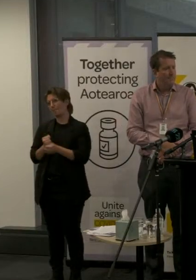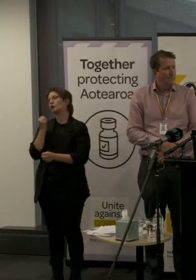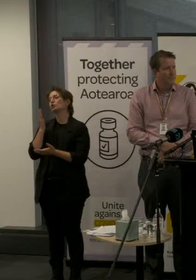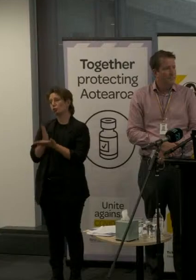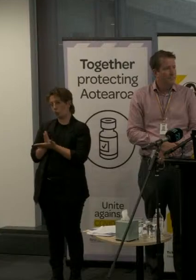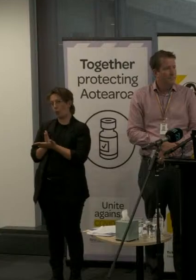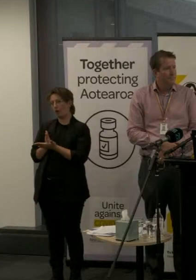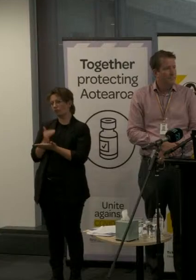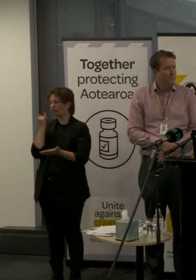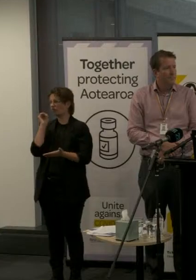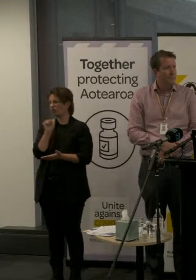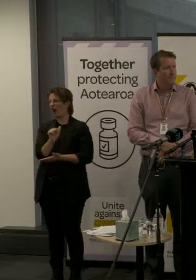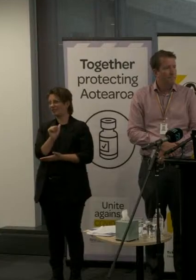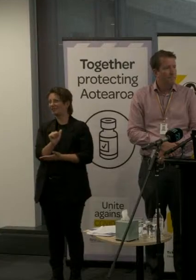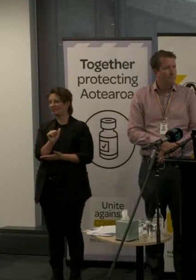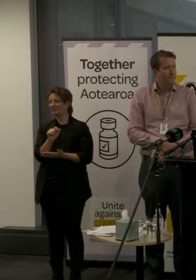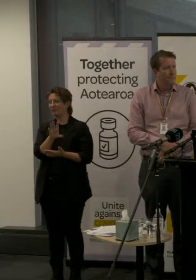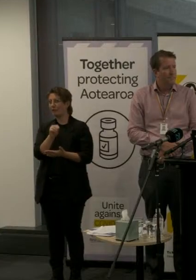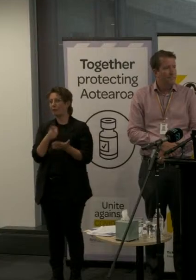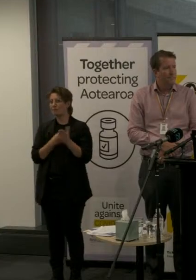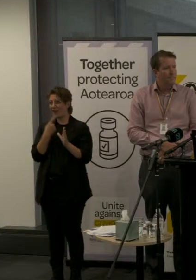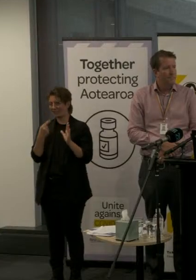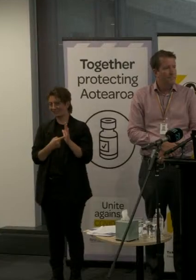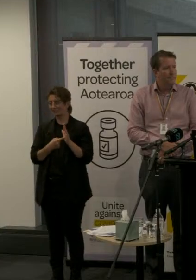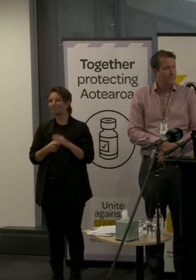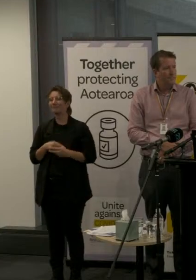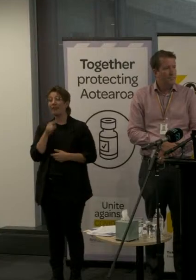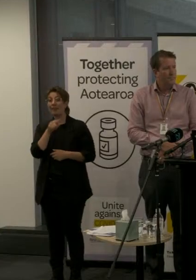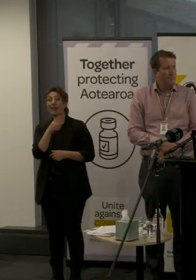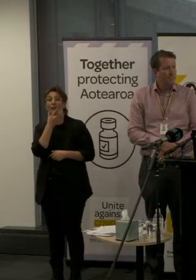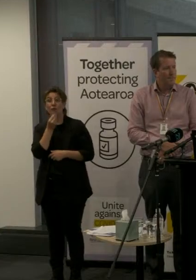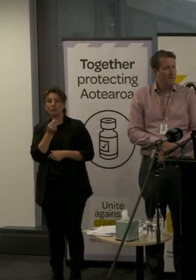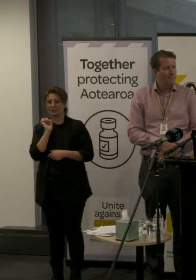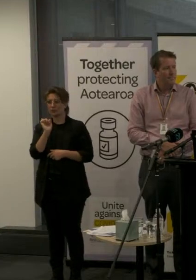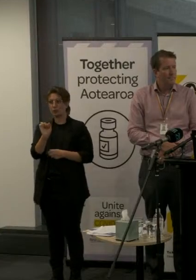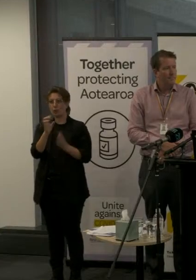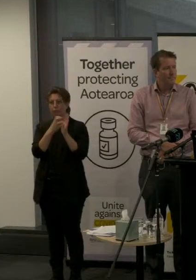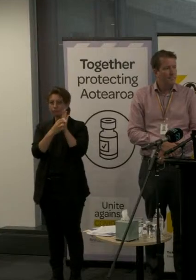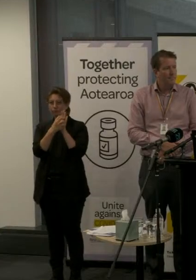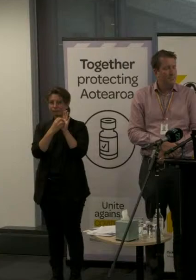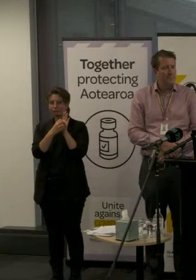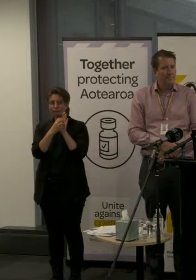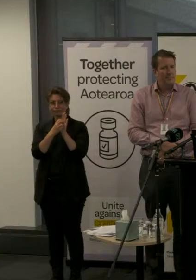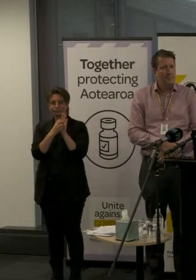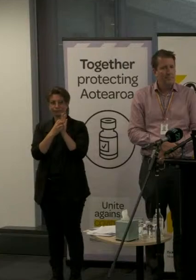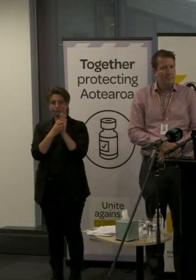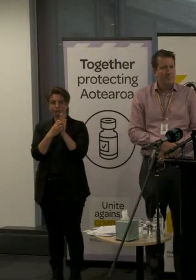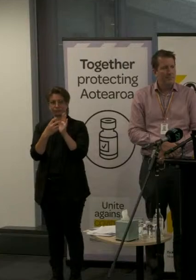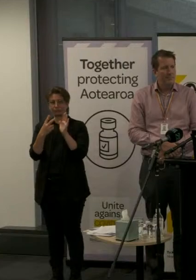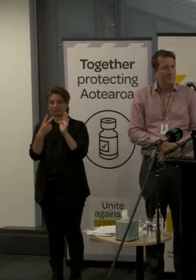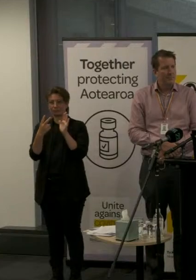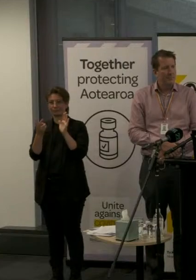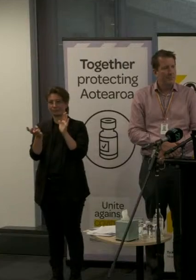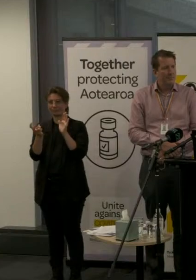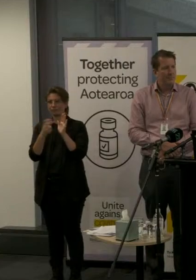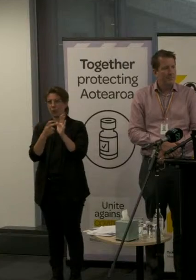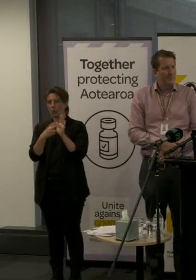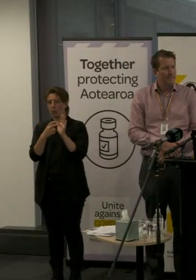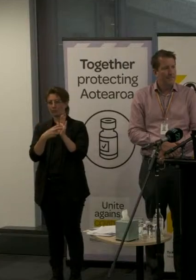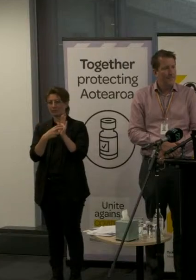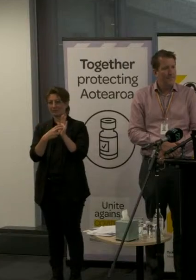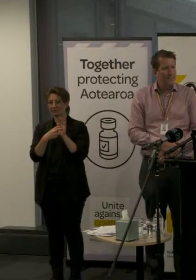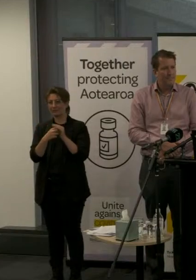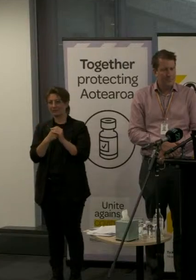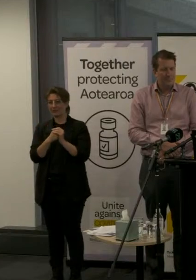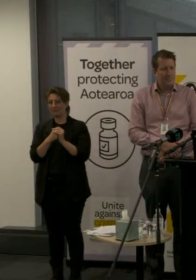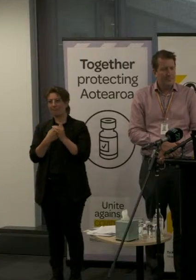And that's using my COVID record, which millions of New Zealanders have signed up for to